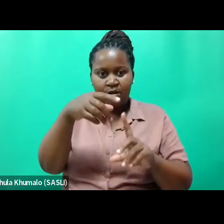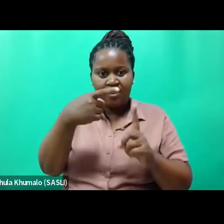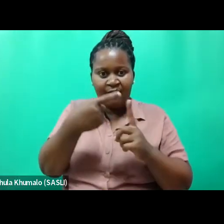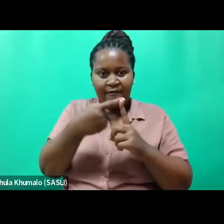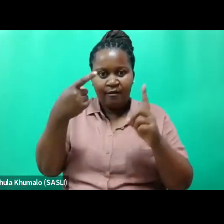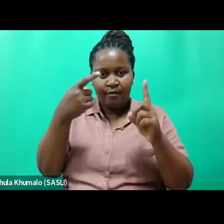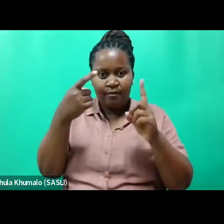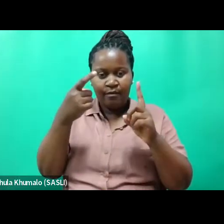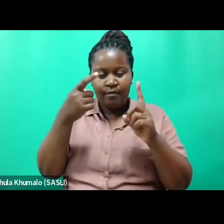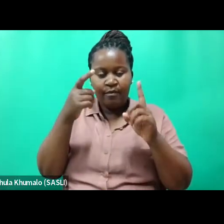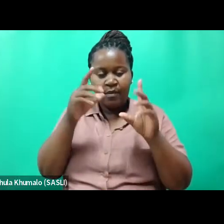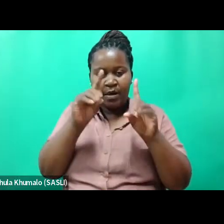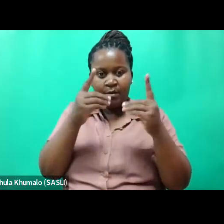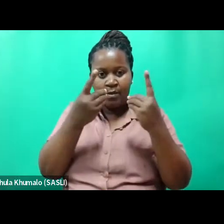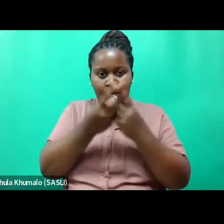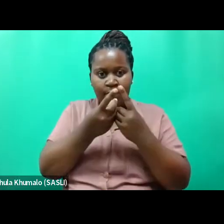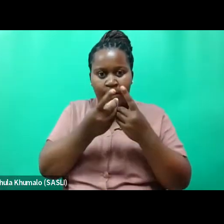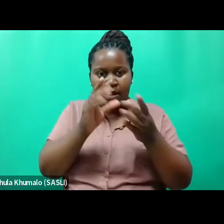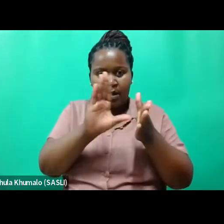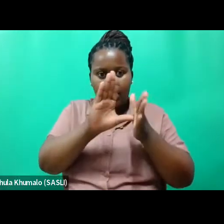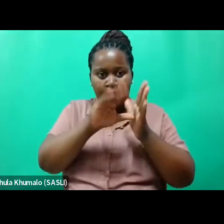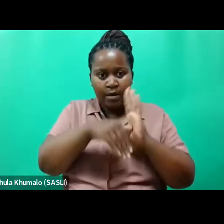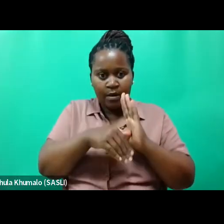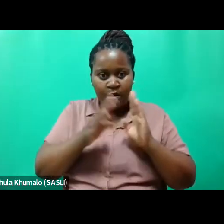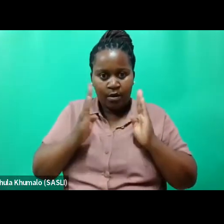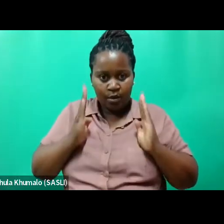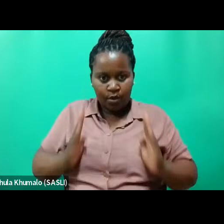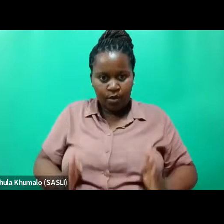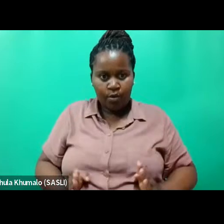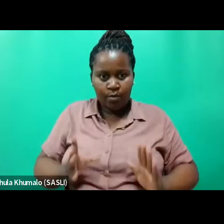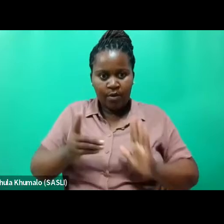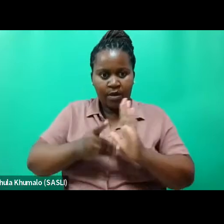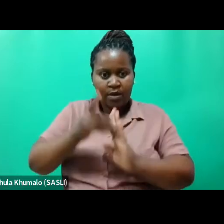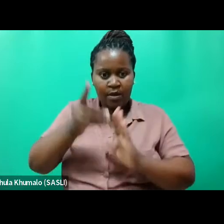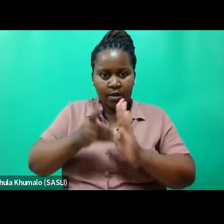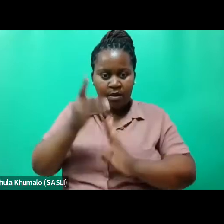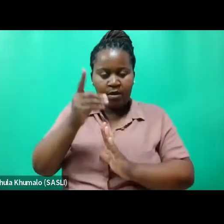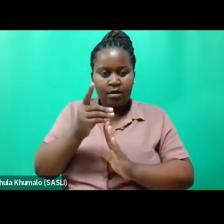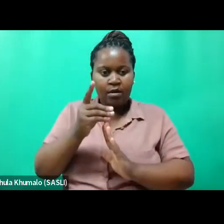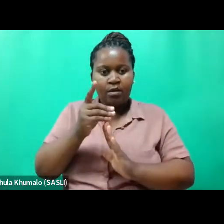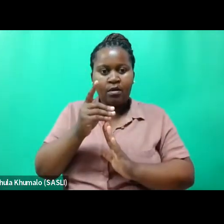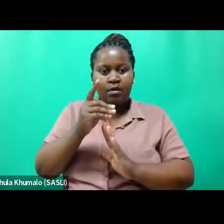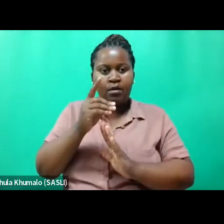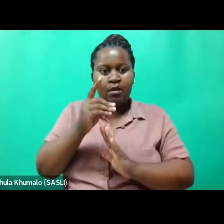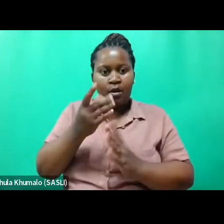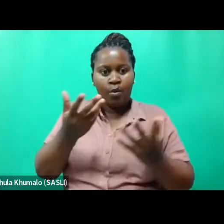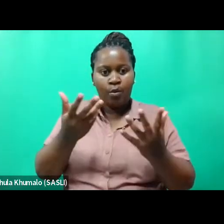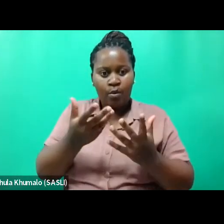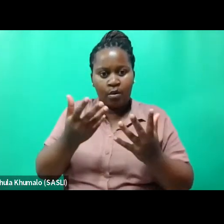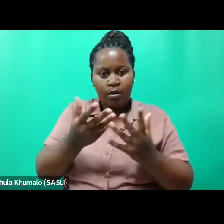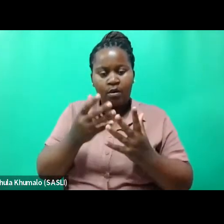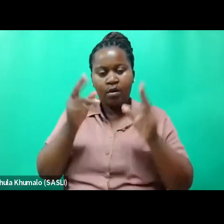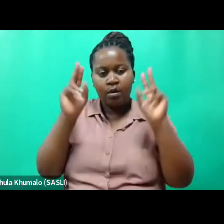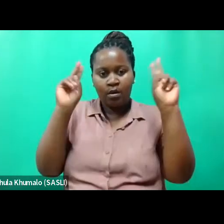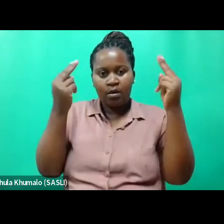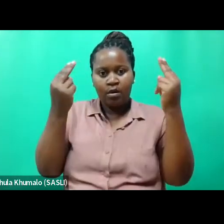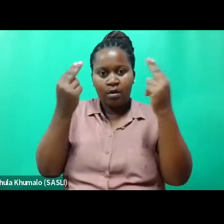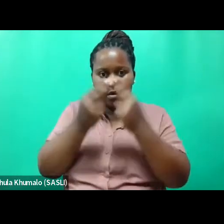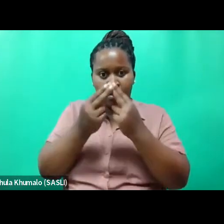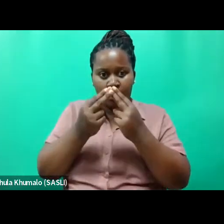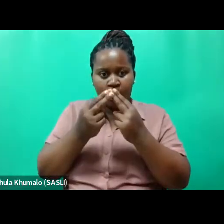of Disability and Human Development and Occupational Therapy in the University of